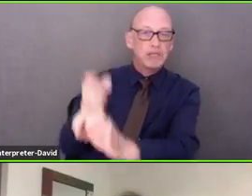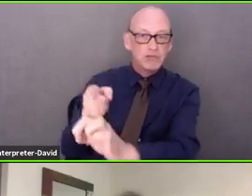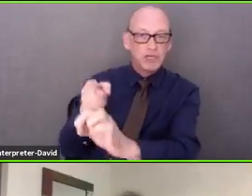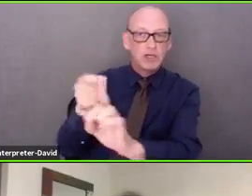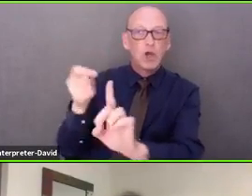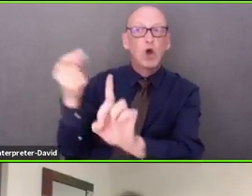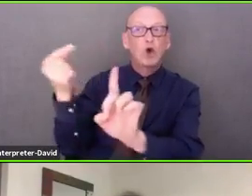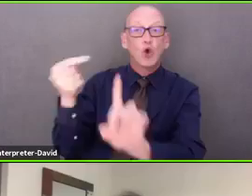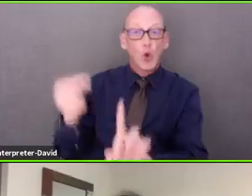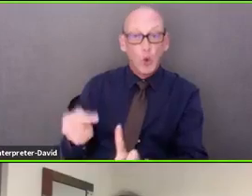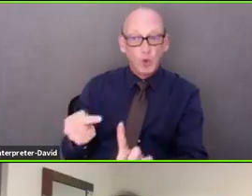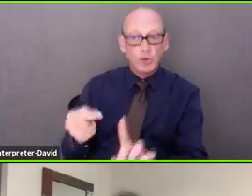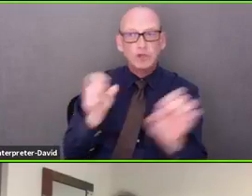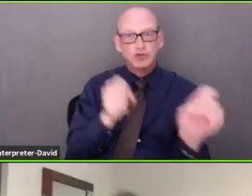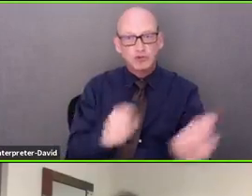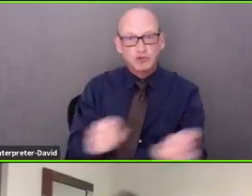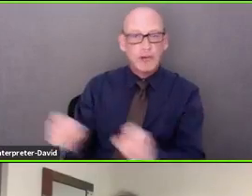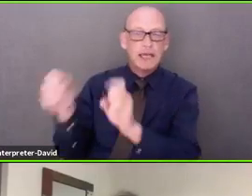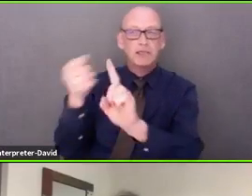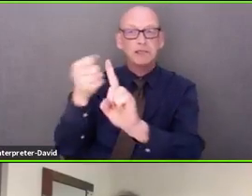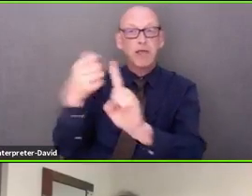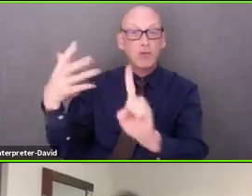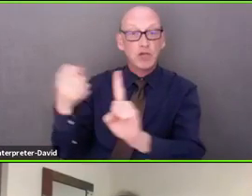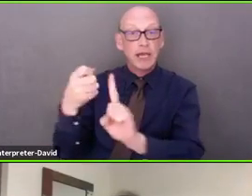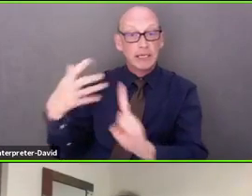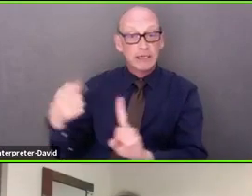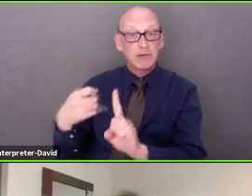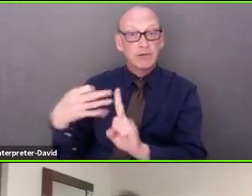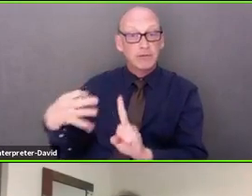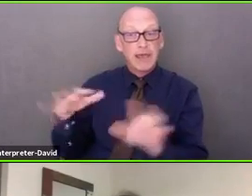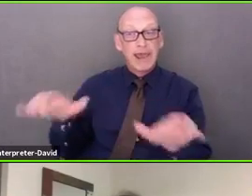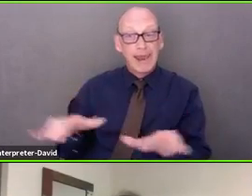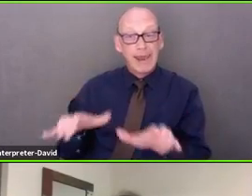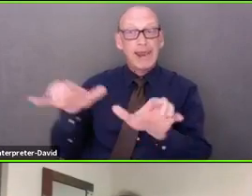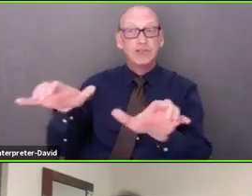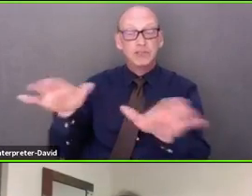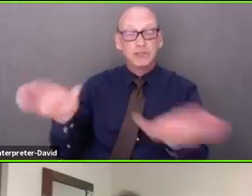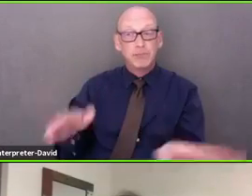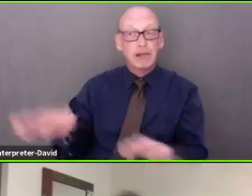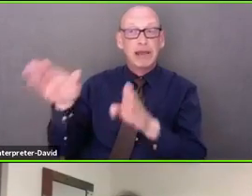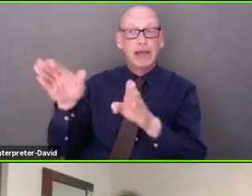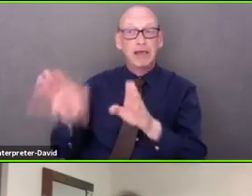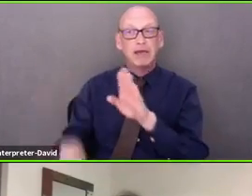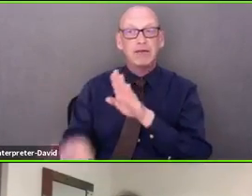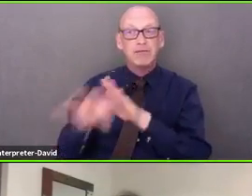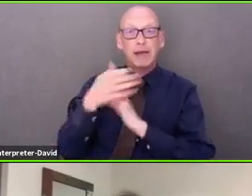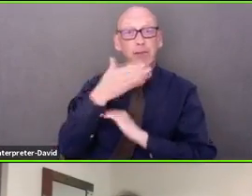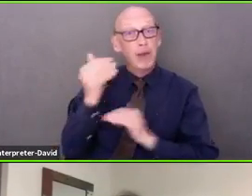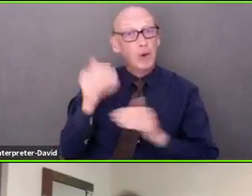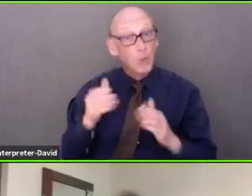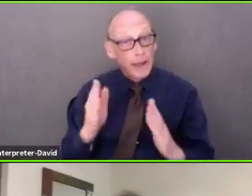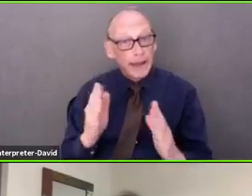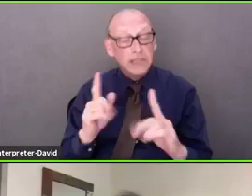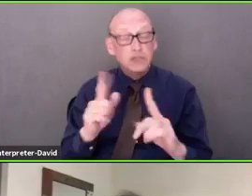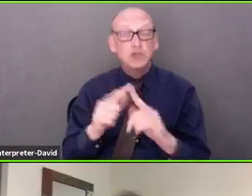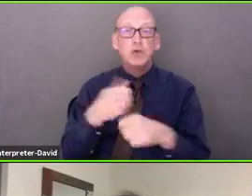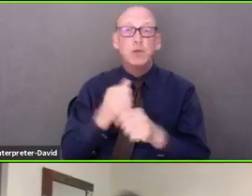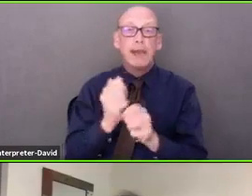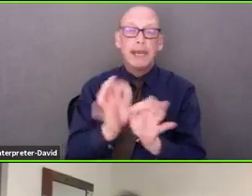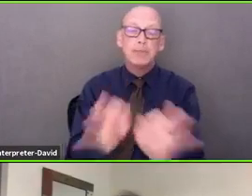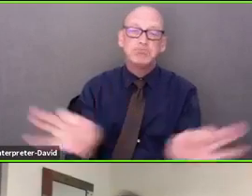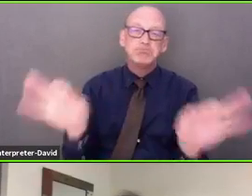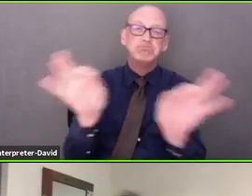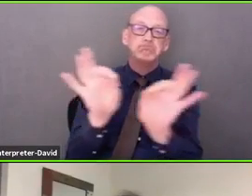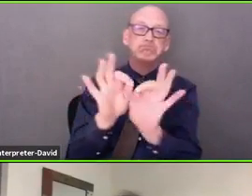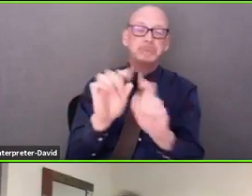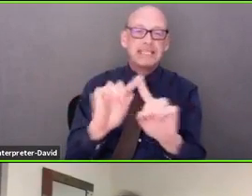goals, strategies, objectives, and action plans in order to find new and better ways to make a significant difference